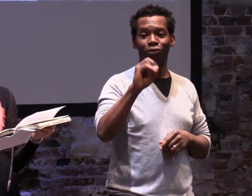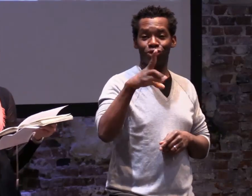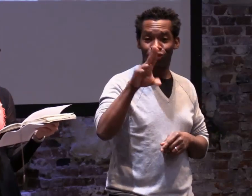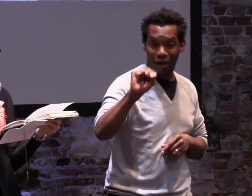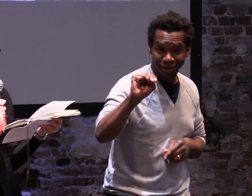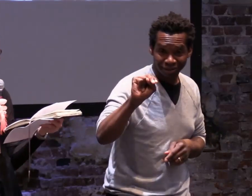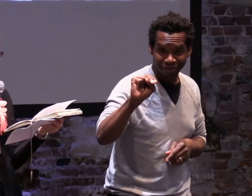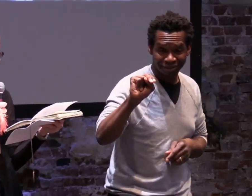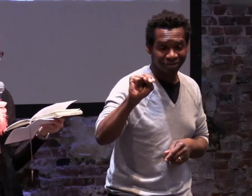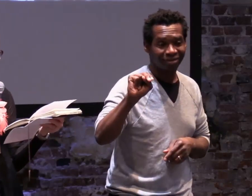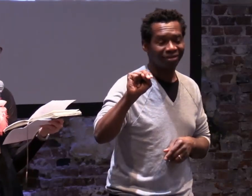Swati,